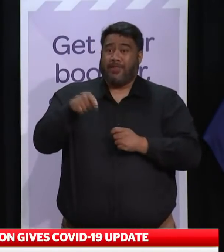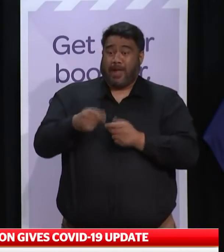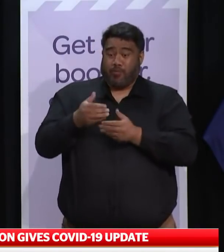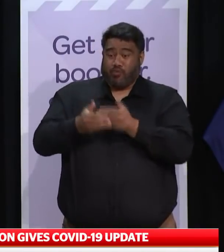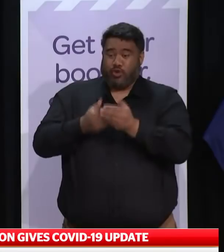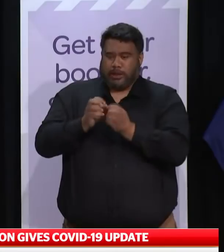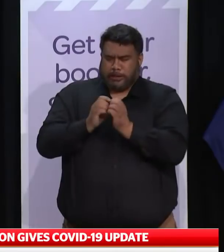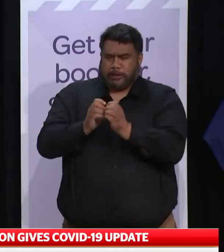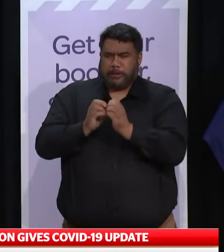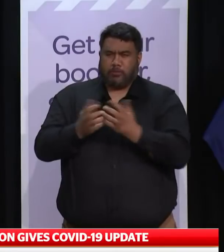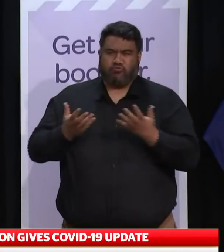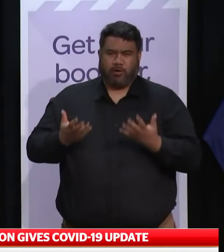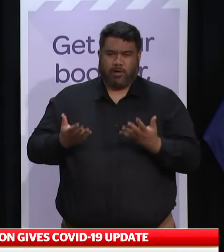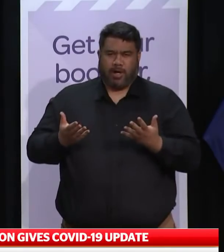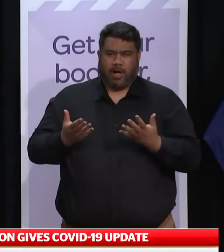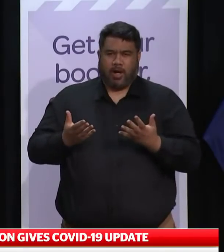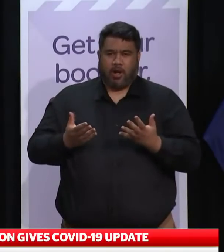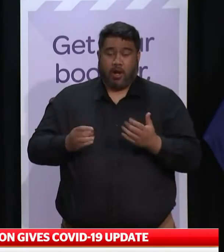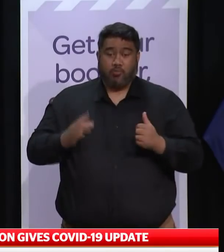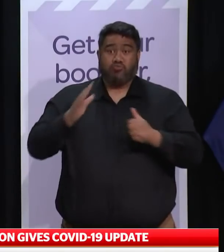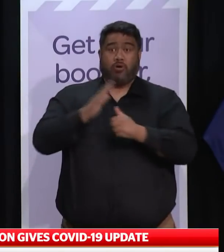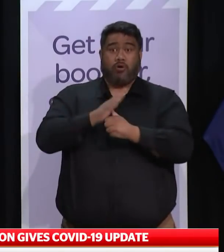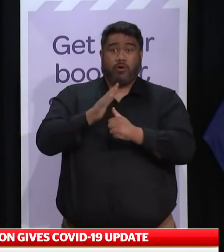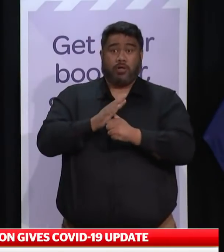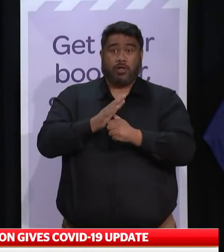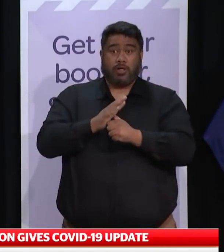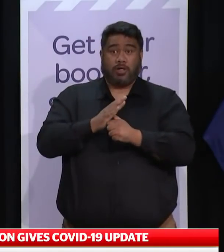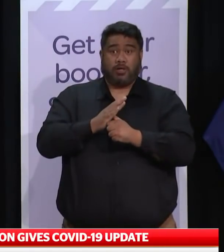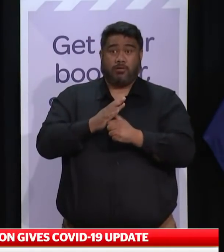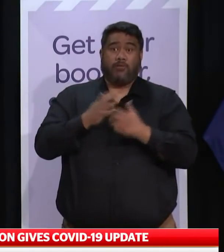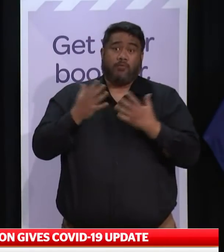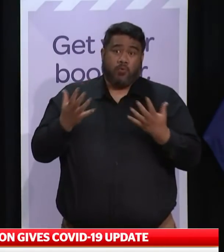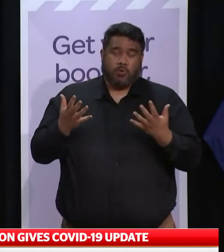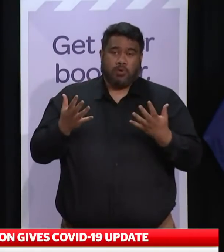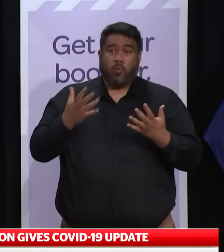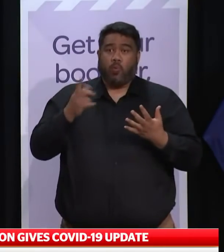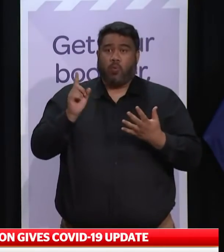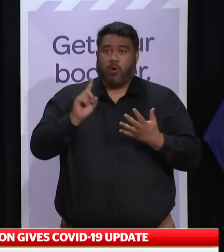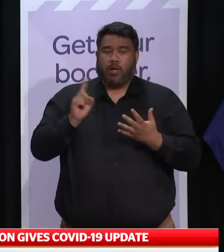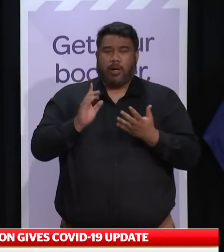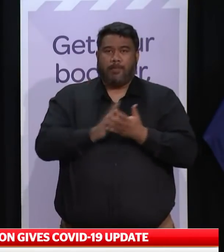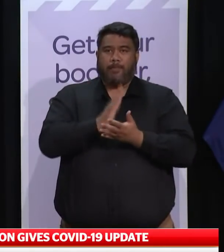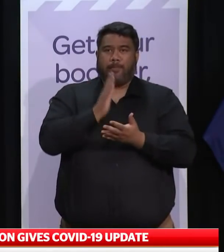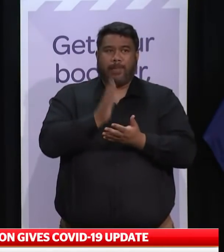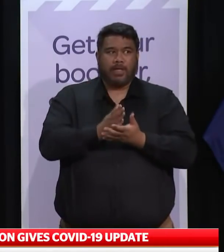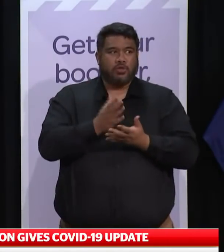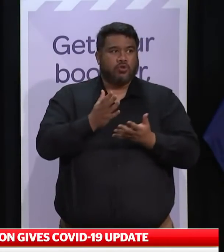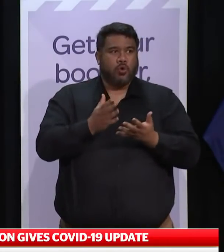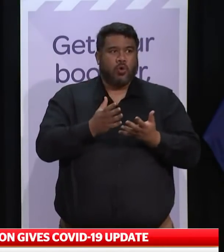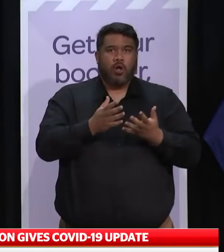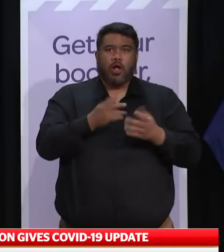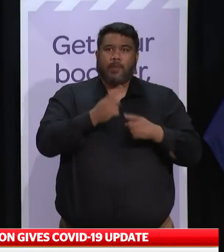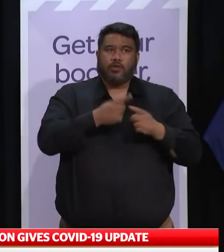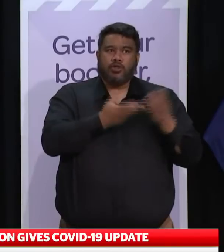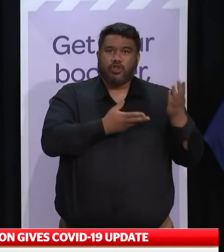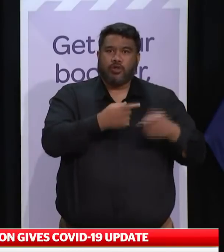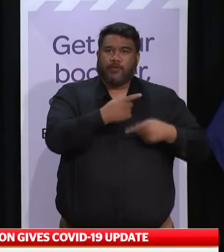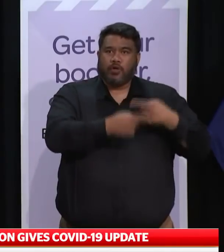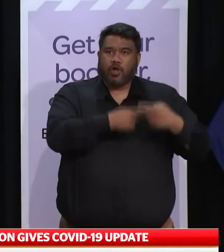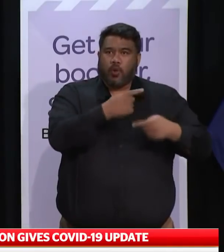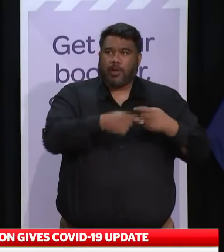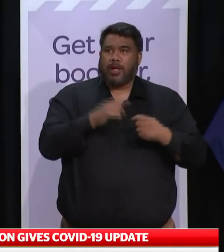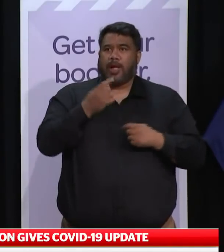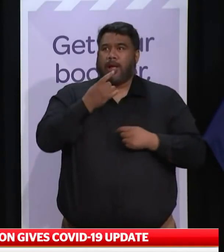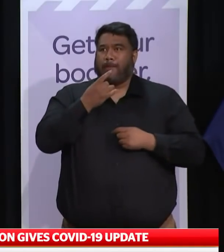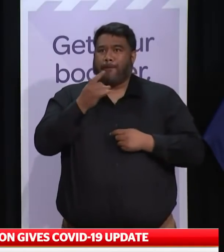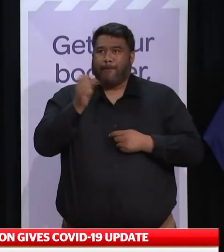moment. Obviously, our first priority continues to remain keeping utilities going, emergency services, the food